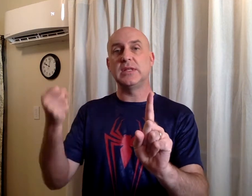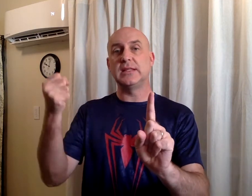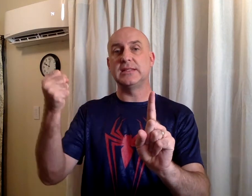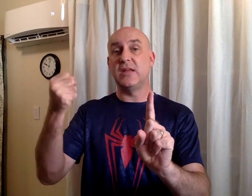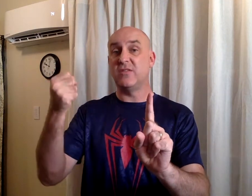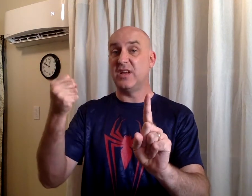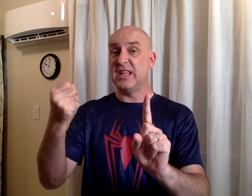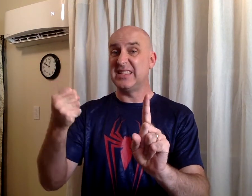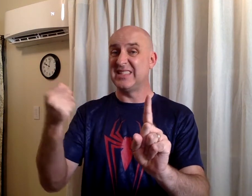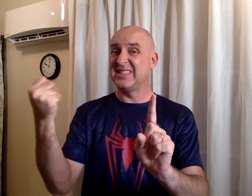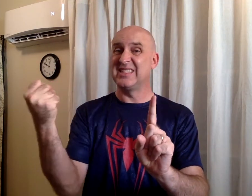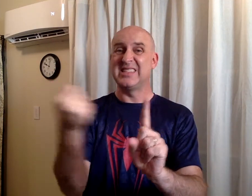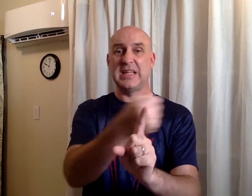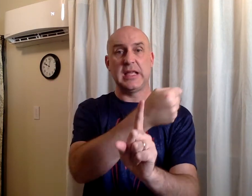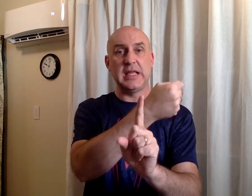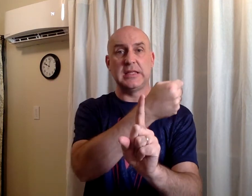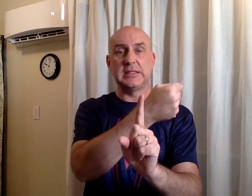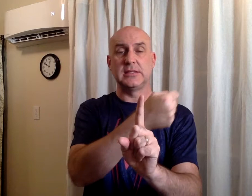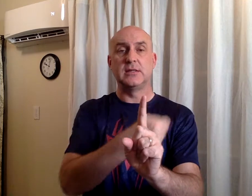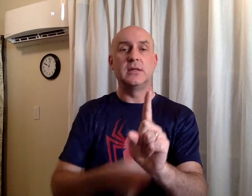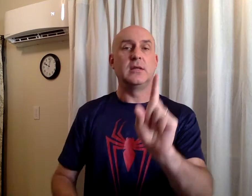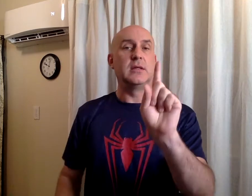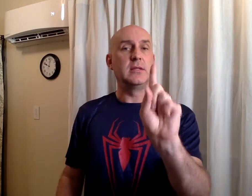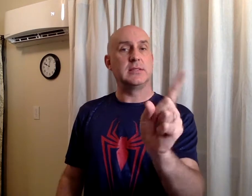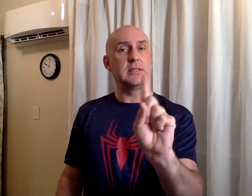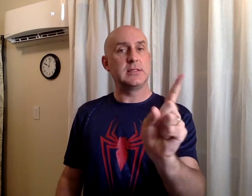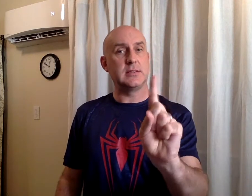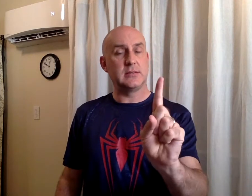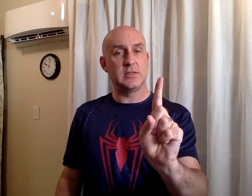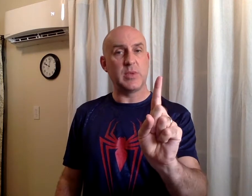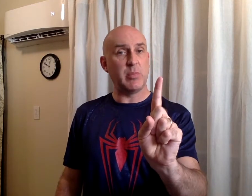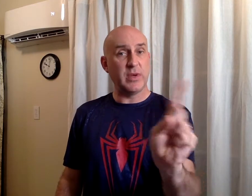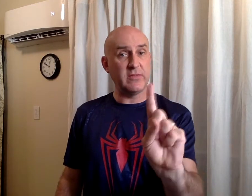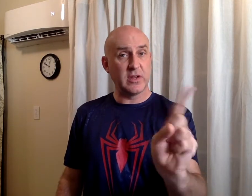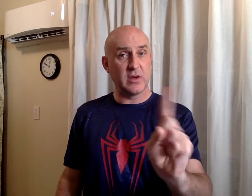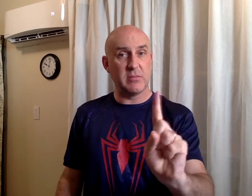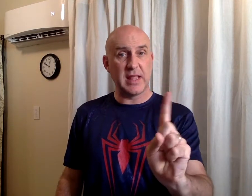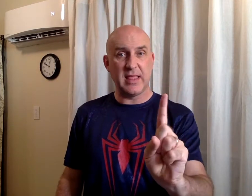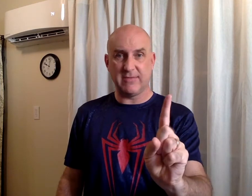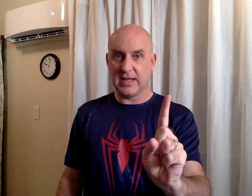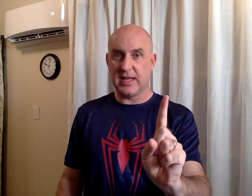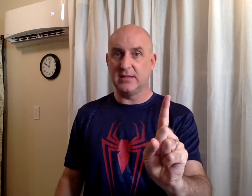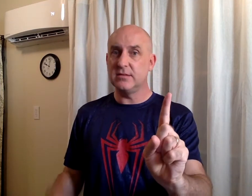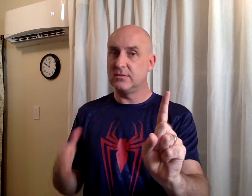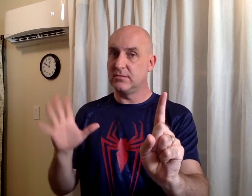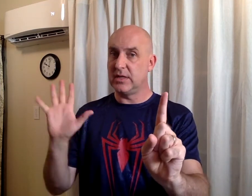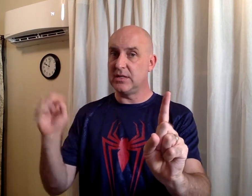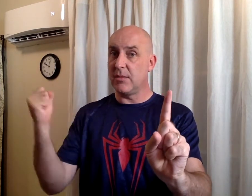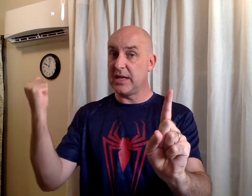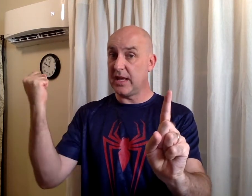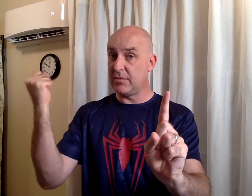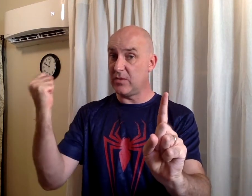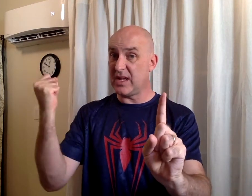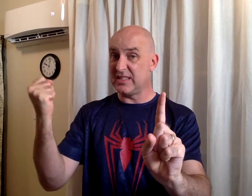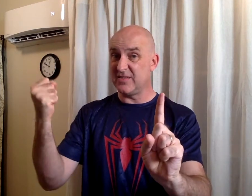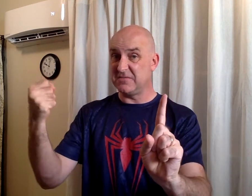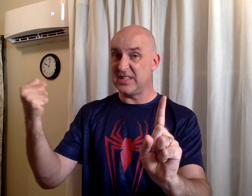the sign for hit. Hit. This is just my pointy finger on my left hand. My dominant hand, my right, is a fist,